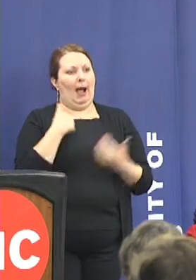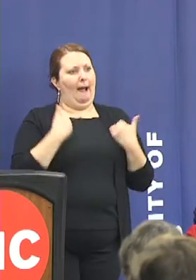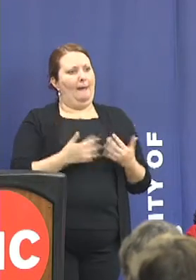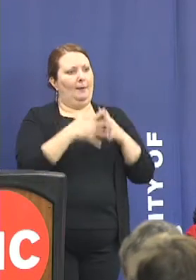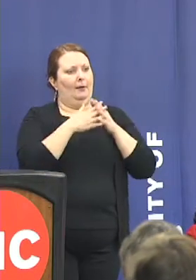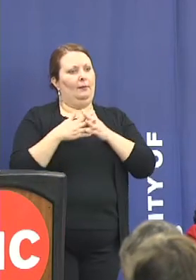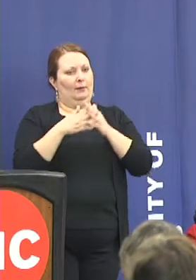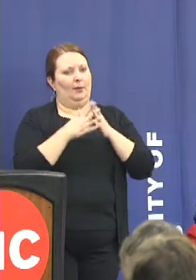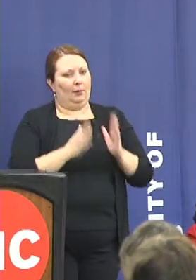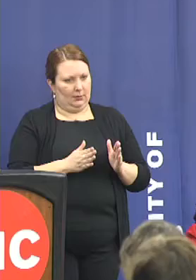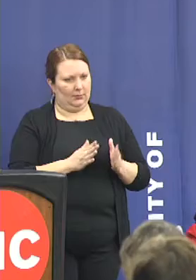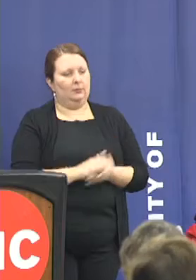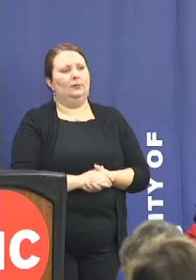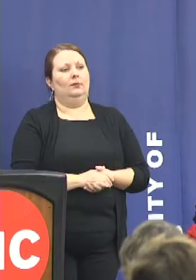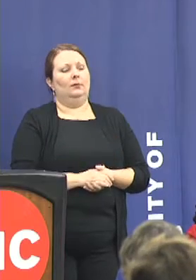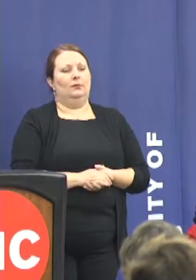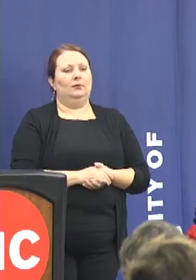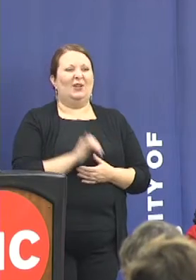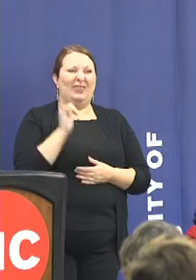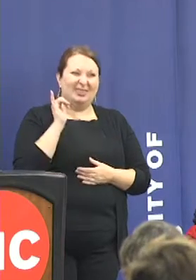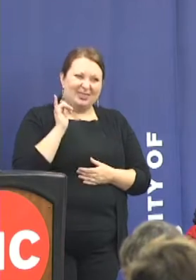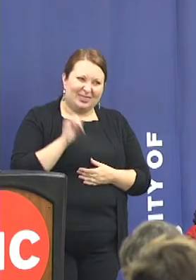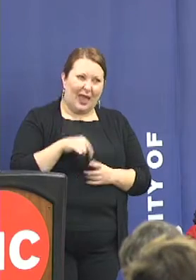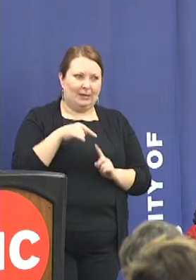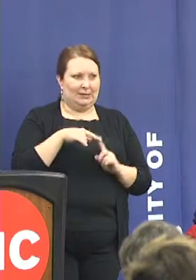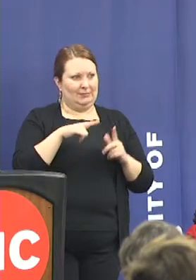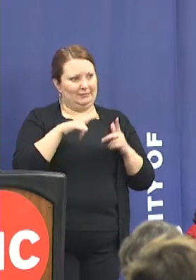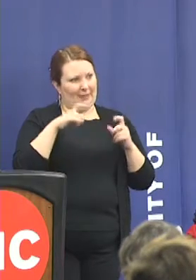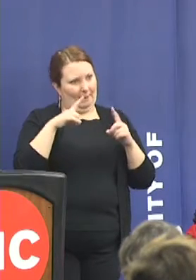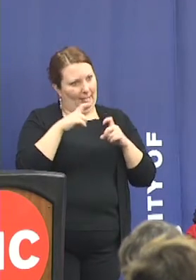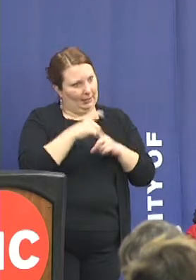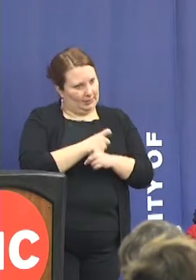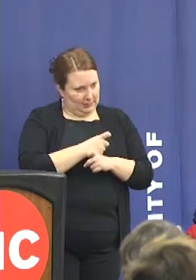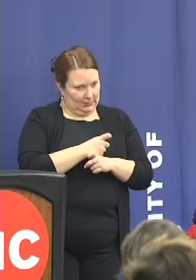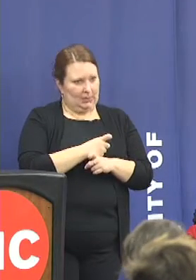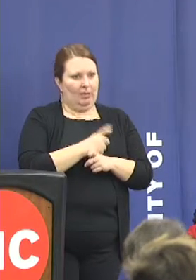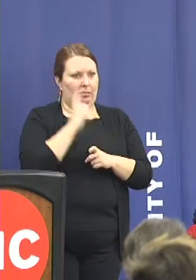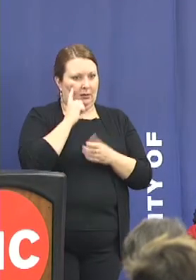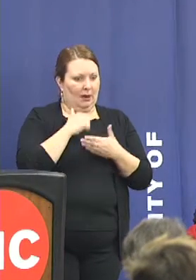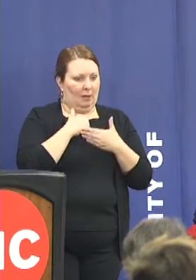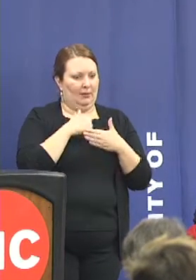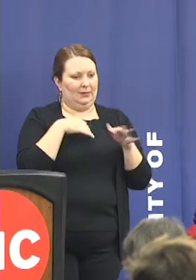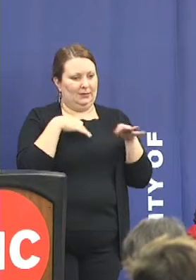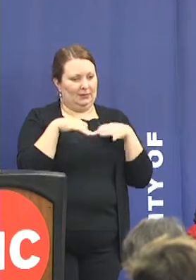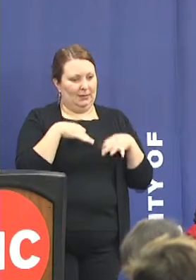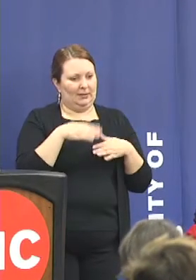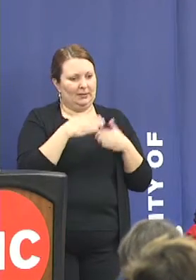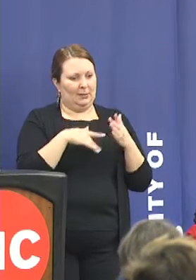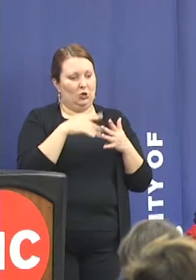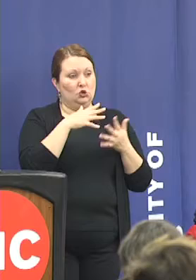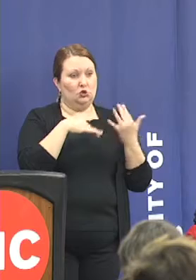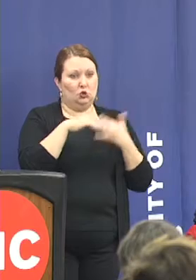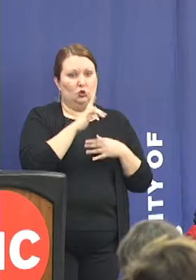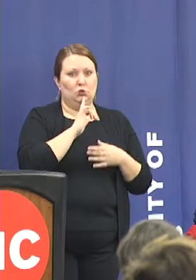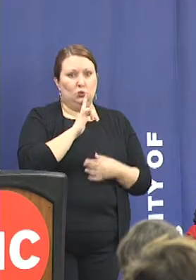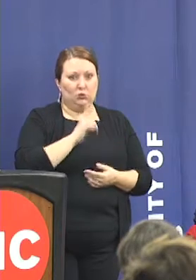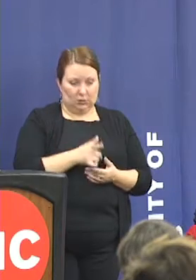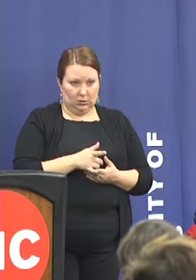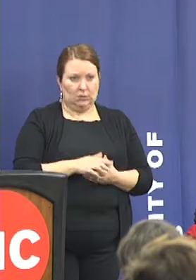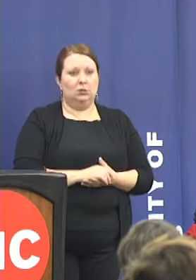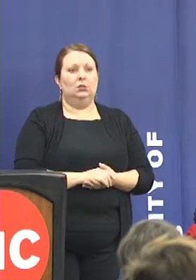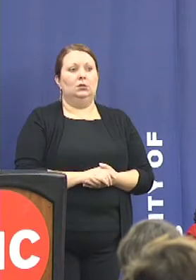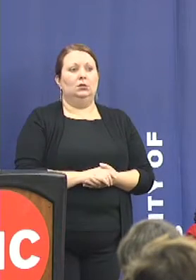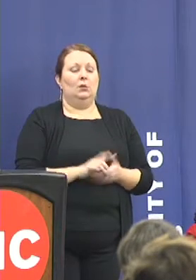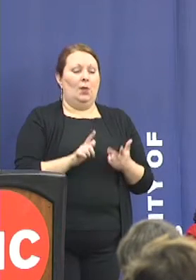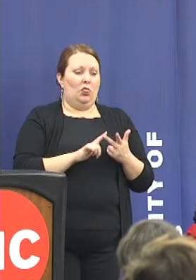American, right? So that has its own complexities that I think sort of helps explain some of these social truths. And